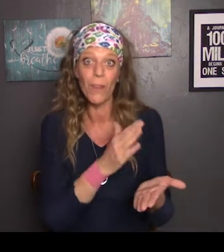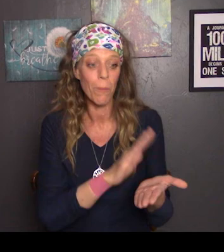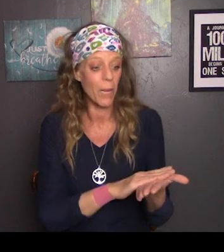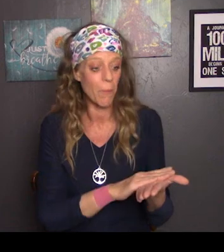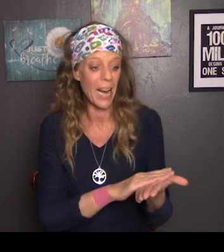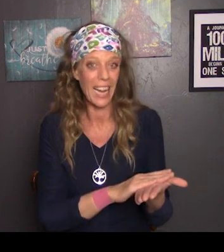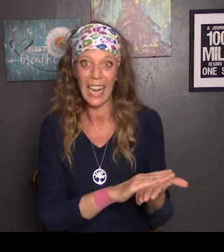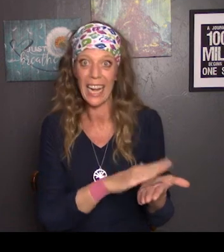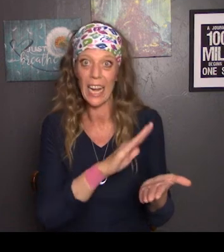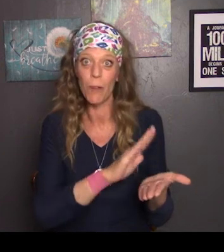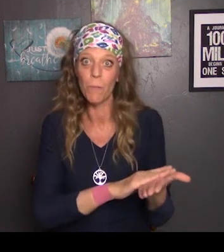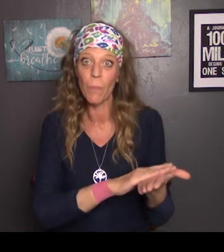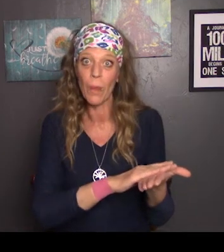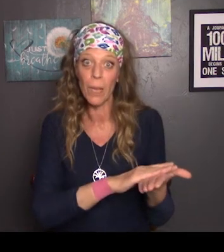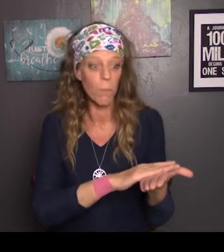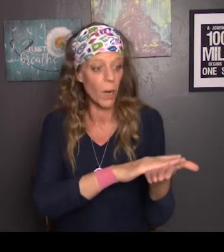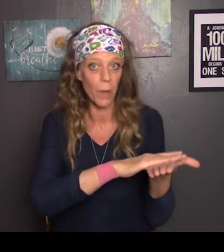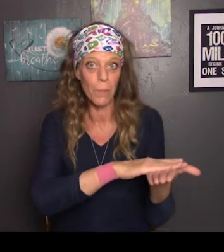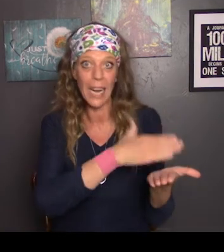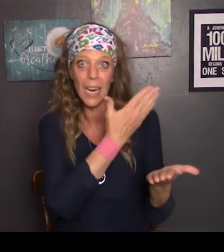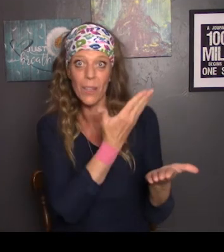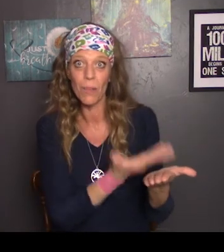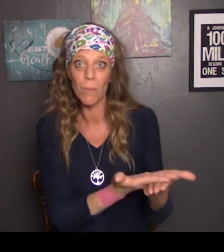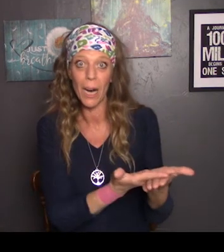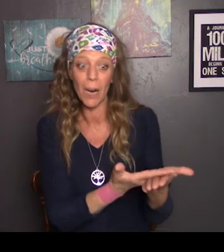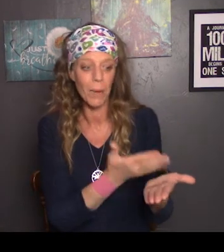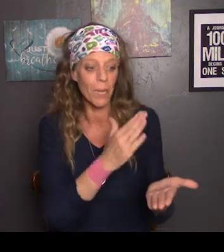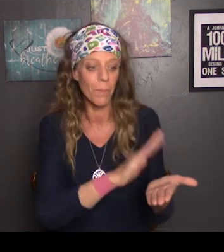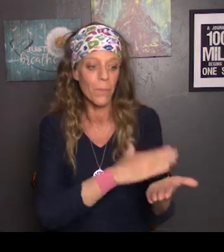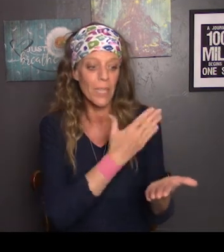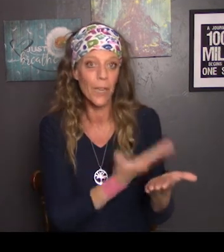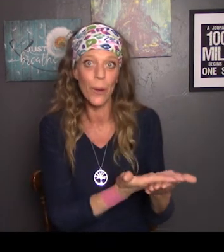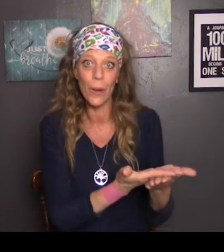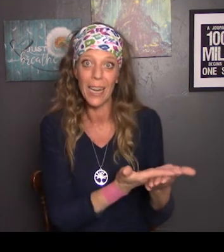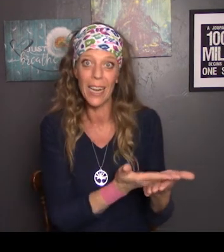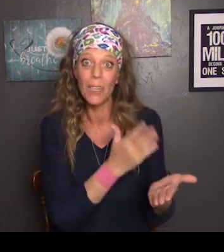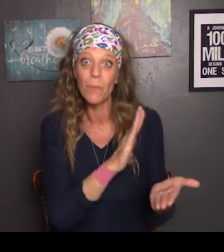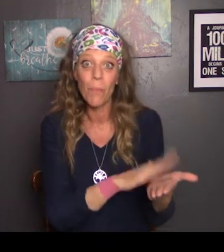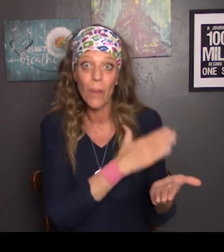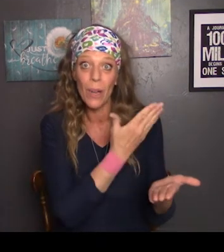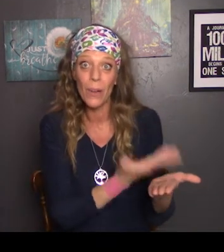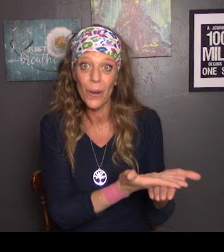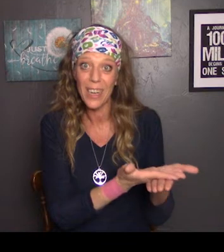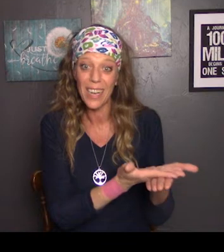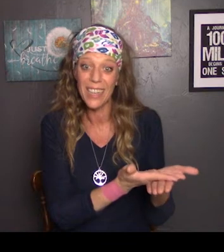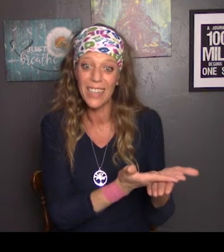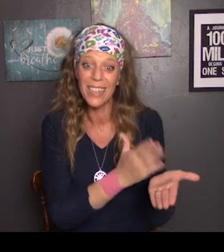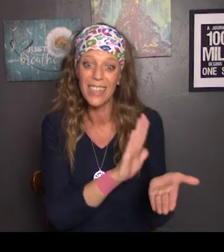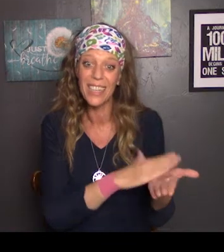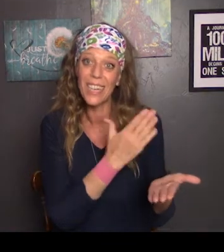flipping a pancake. Palm down, palm up. Cook, cook,